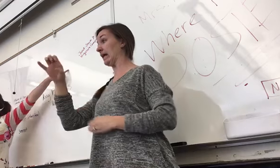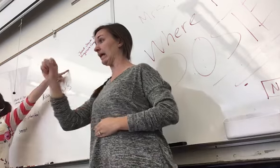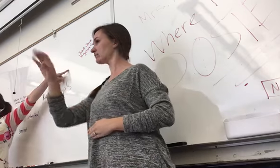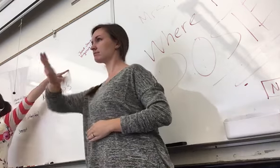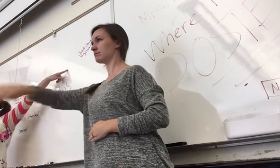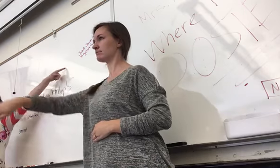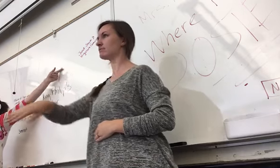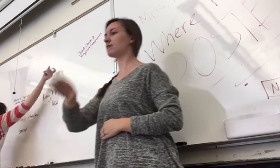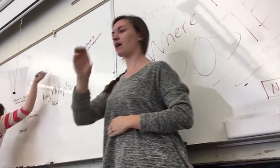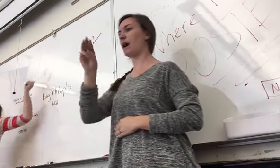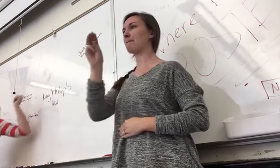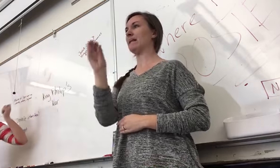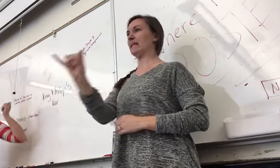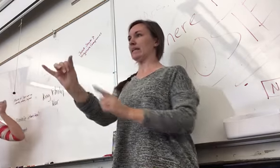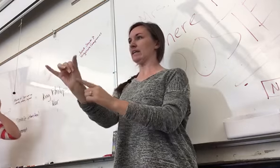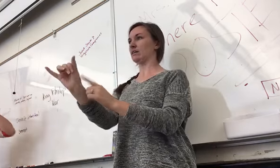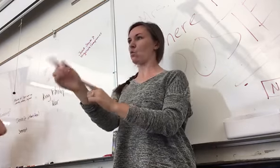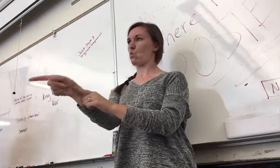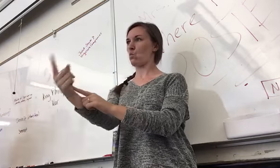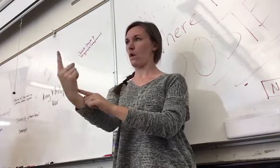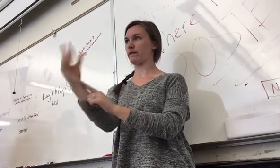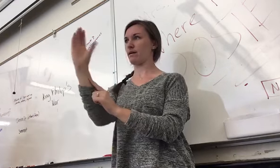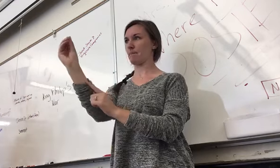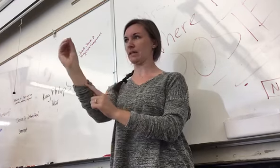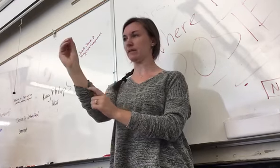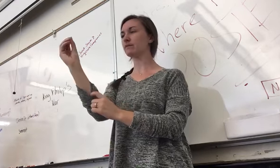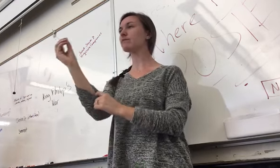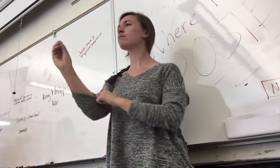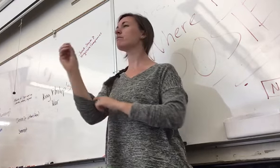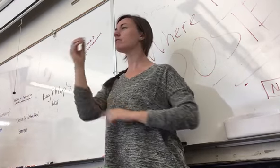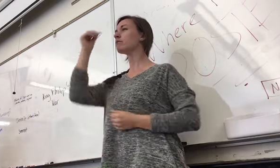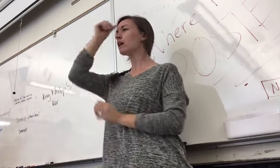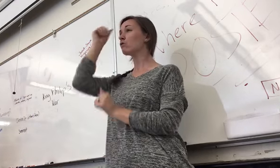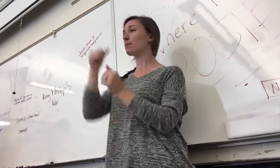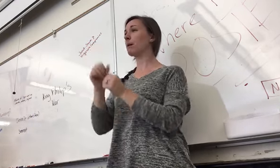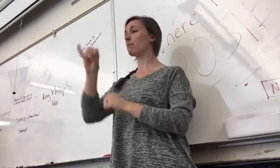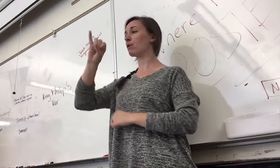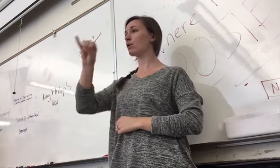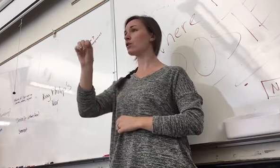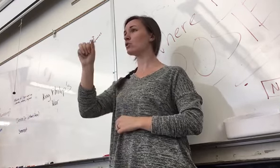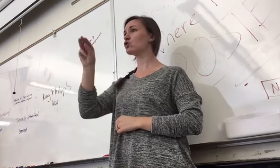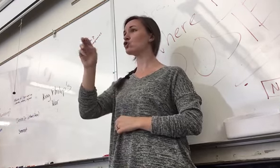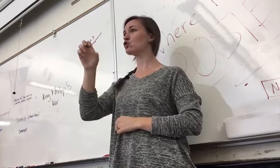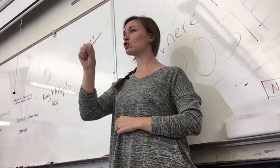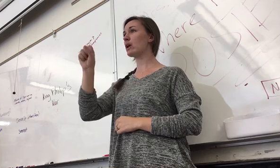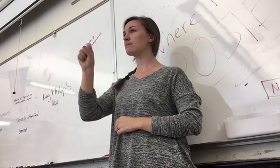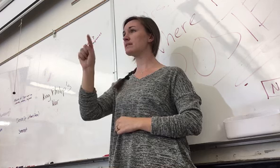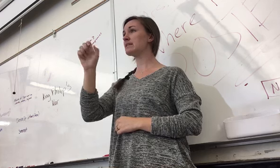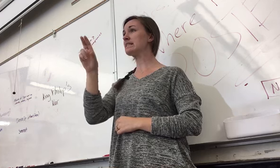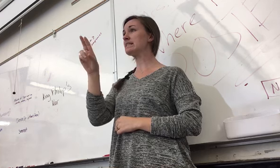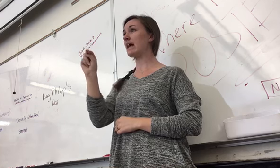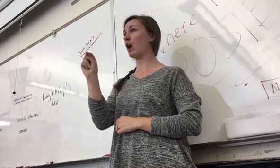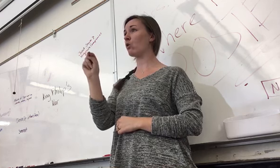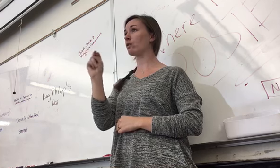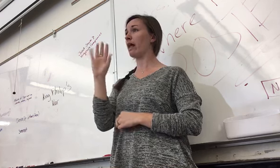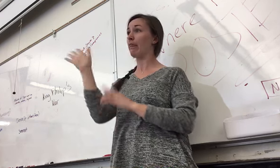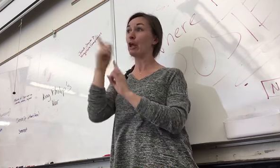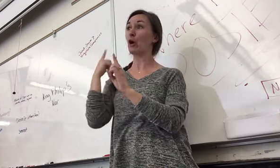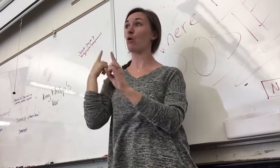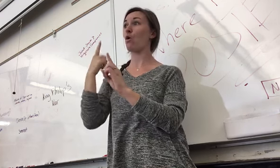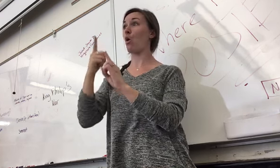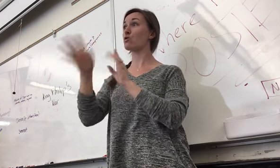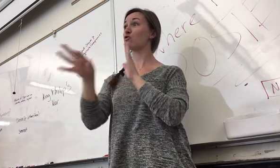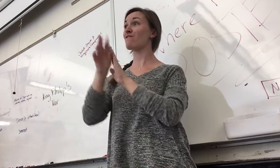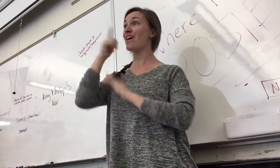going to fund that expedition to Jamestown. The intent was to find gold. That was the original intent. But it's going to move south, and then